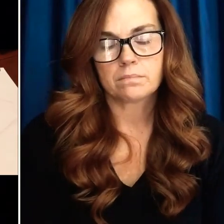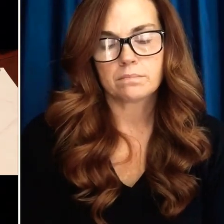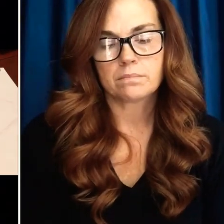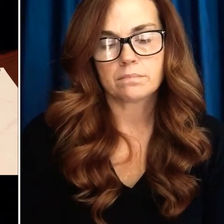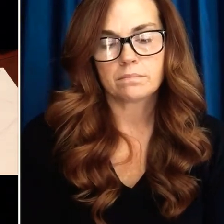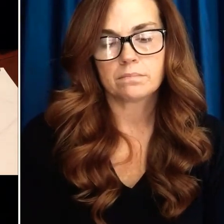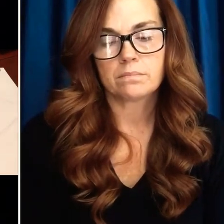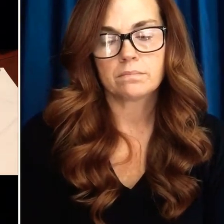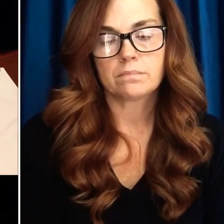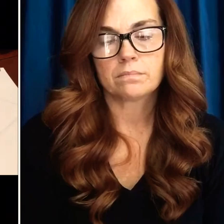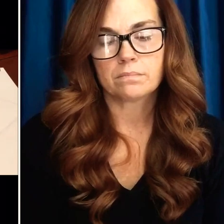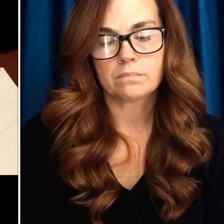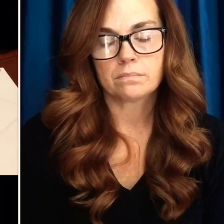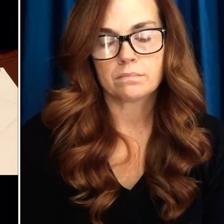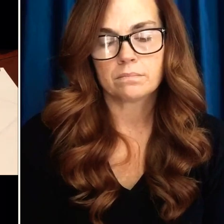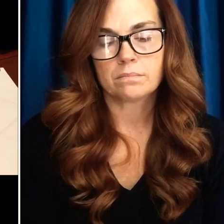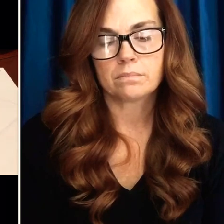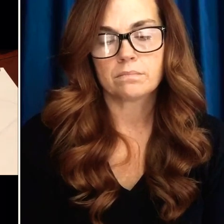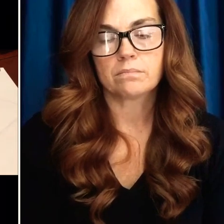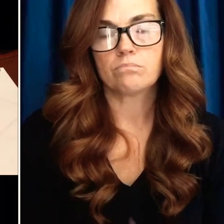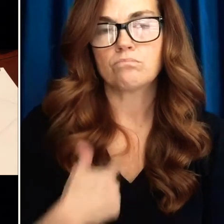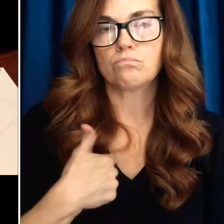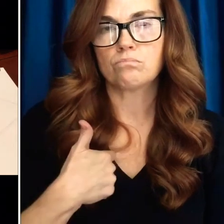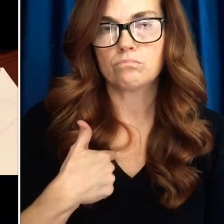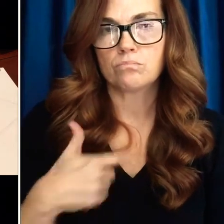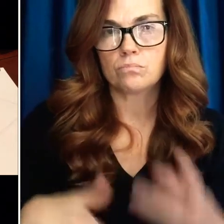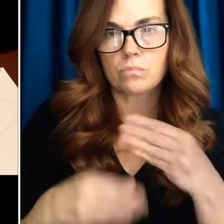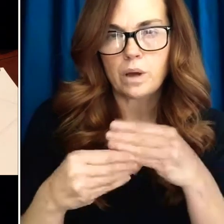And I'm doing this more because it is a larger piece.